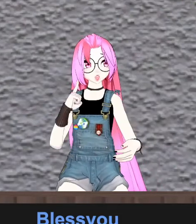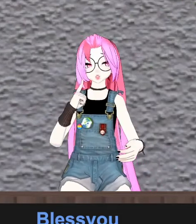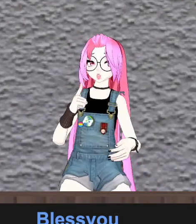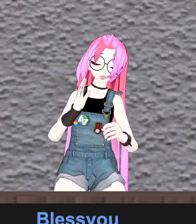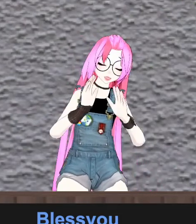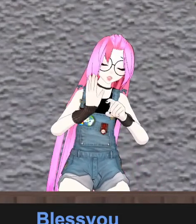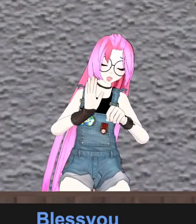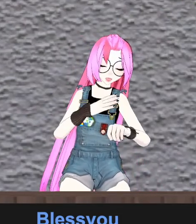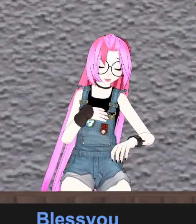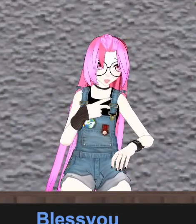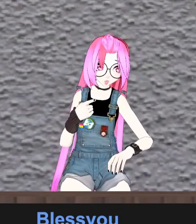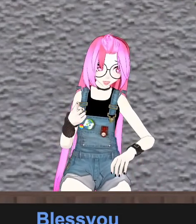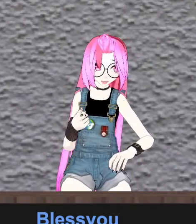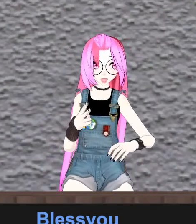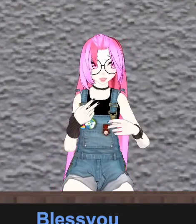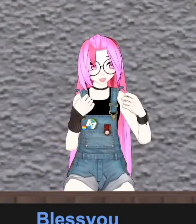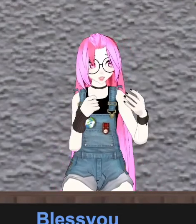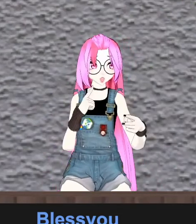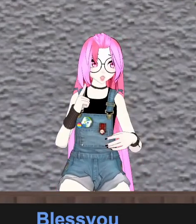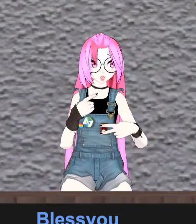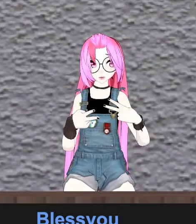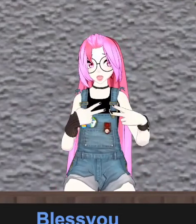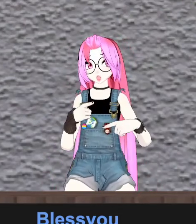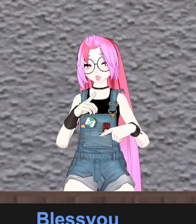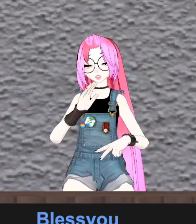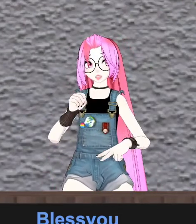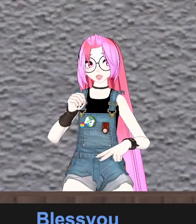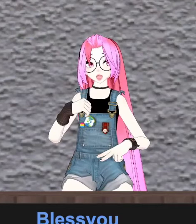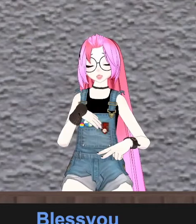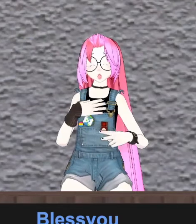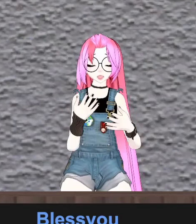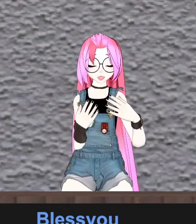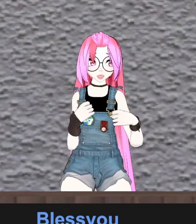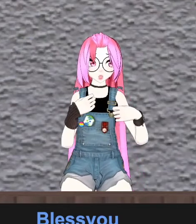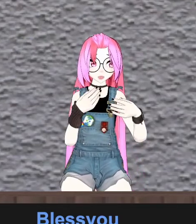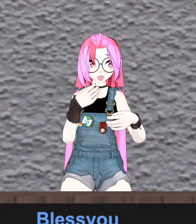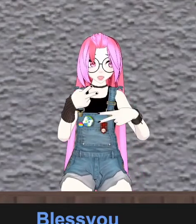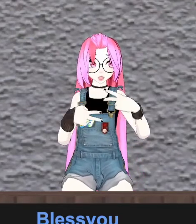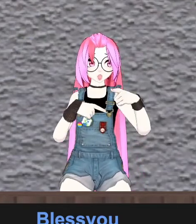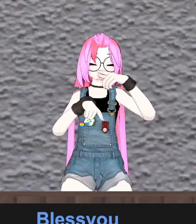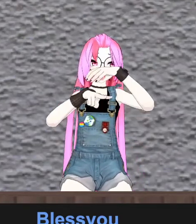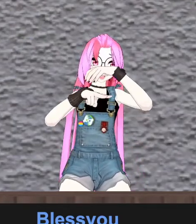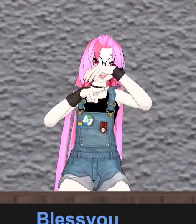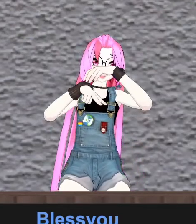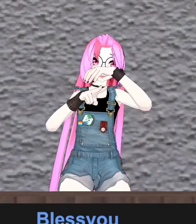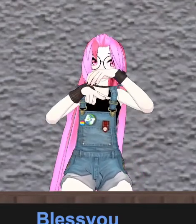so an example, I'm hard of hearing, so I can give sign names. And I wanted to give a name sign of talkative, which is